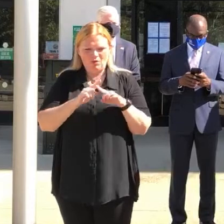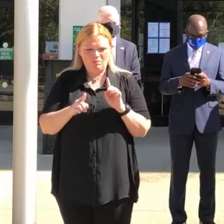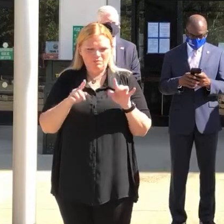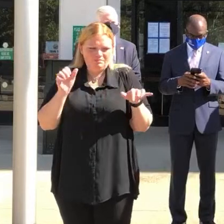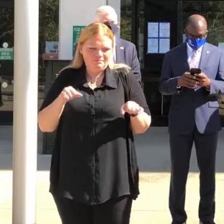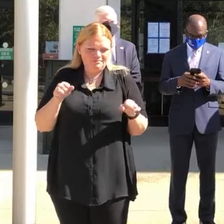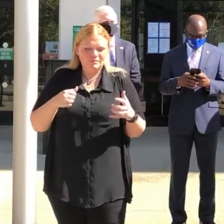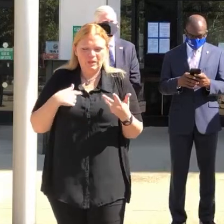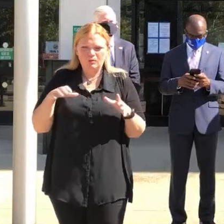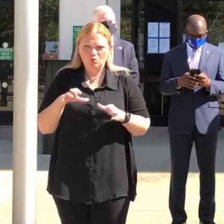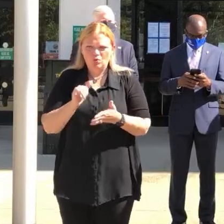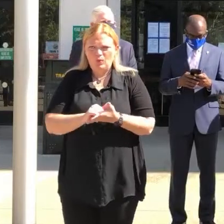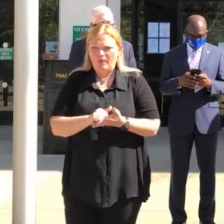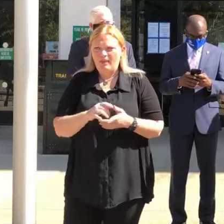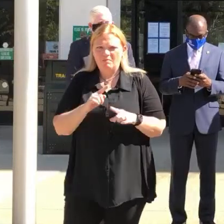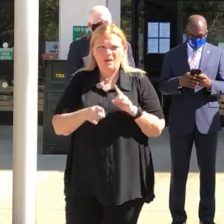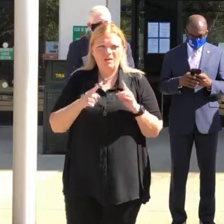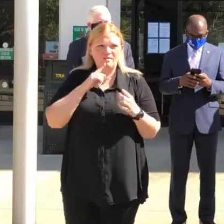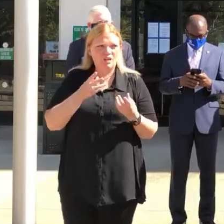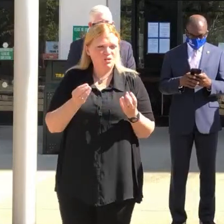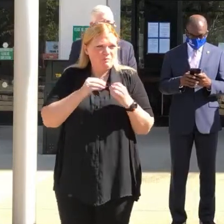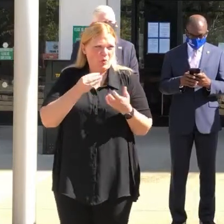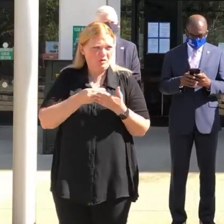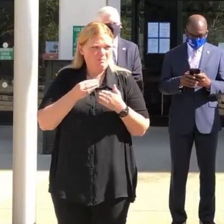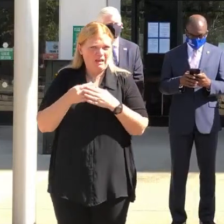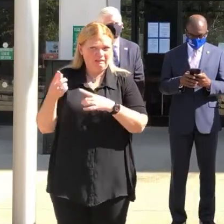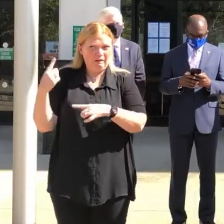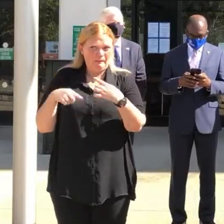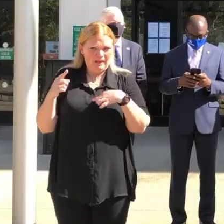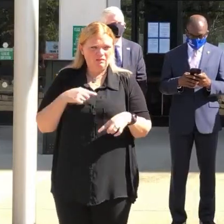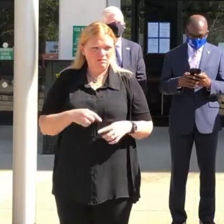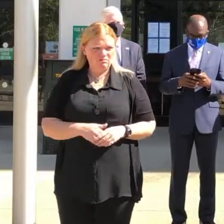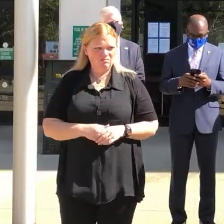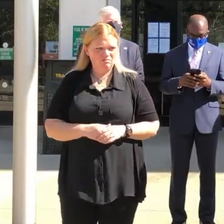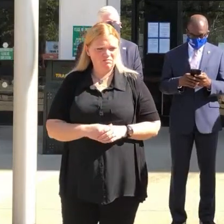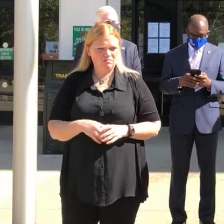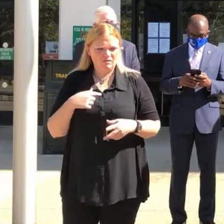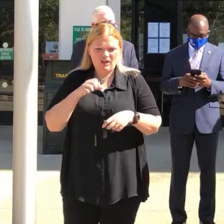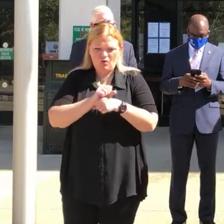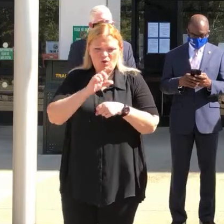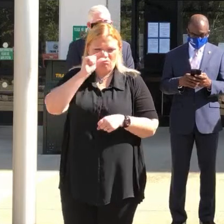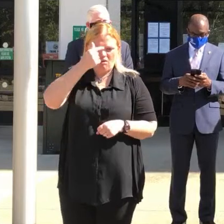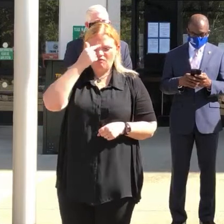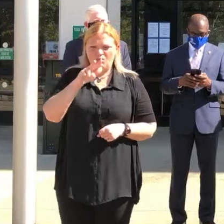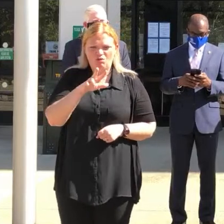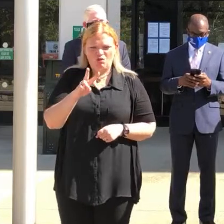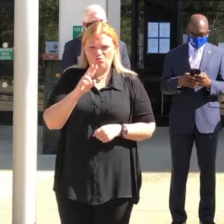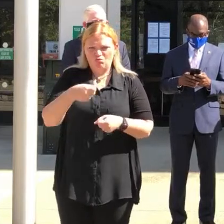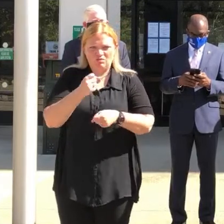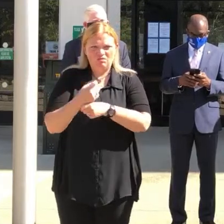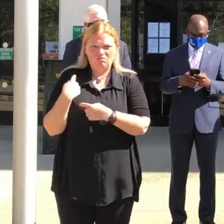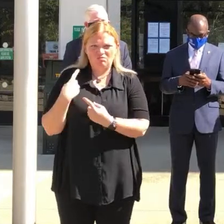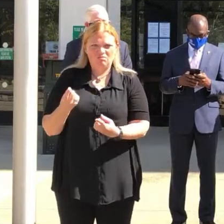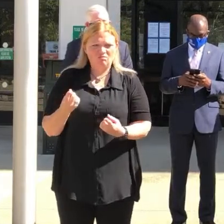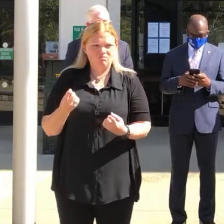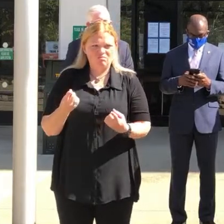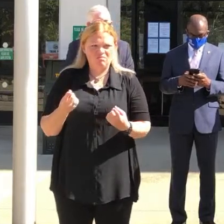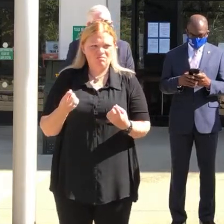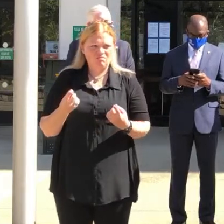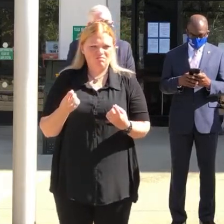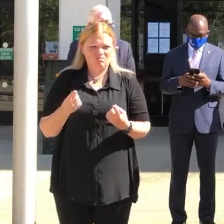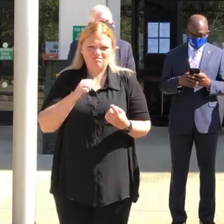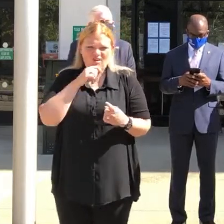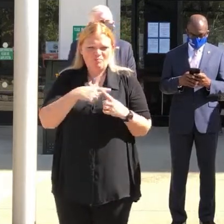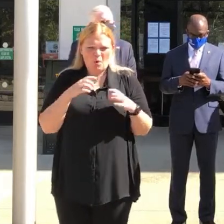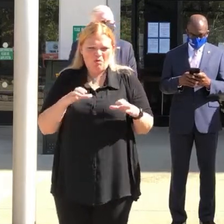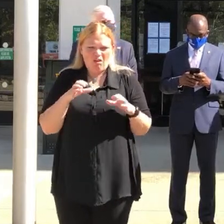able to do that. But there is more money coming, and this is. And I worked in government for 32 years, and it's really proactive. And this is one of